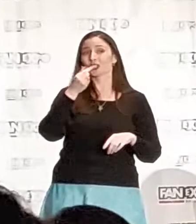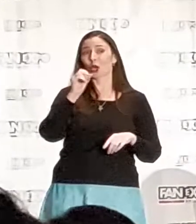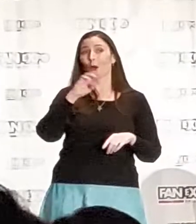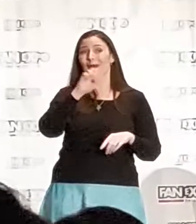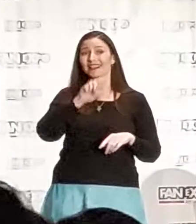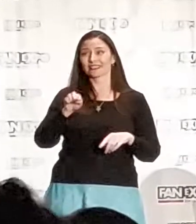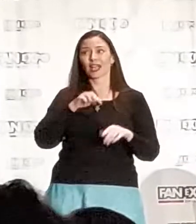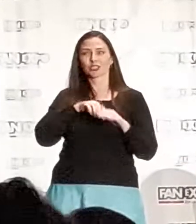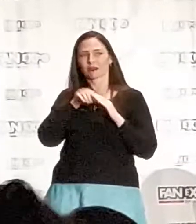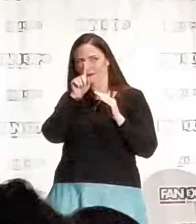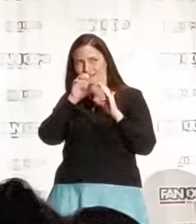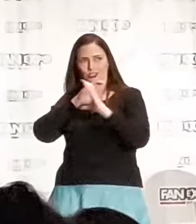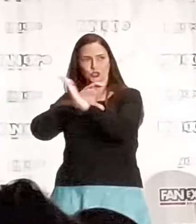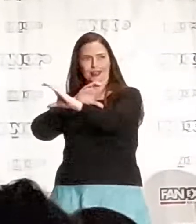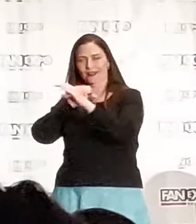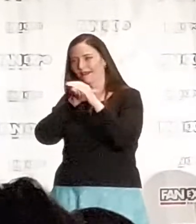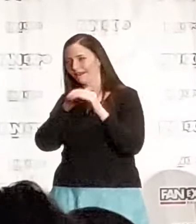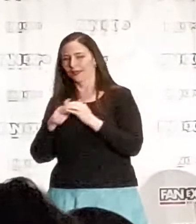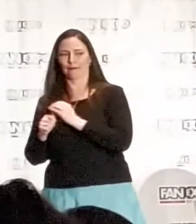trailer sometimes.